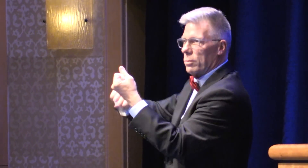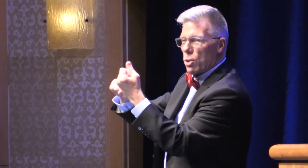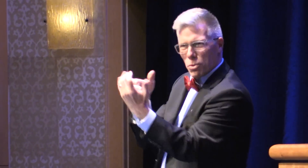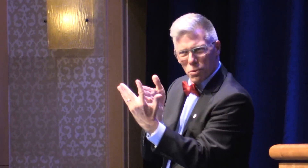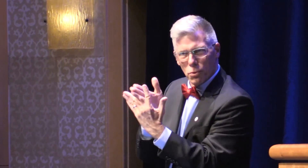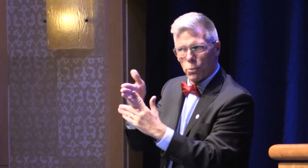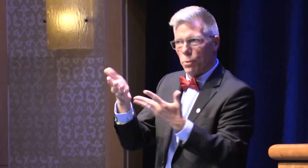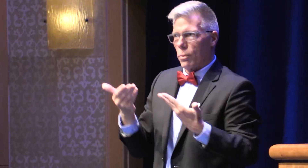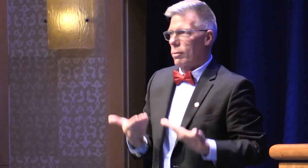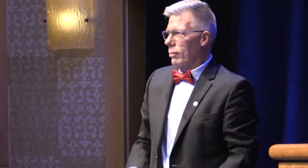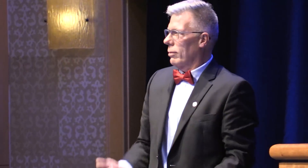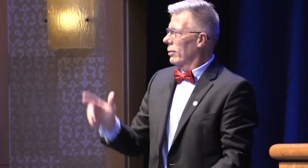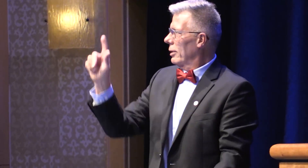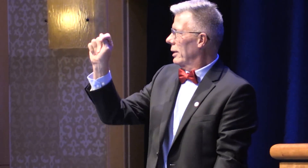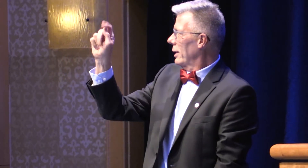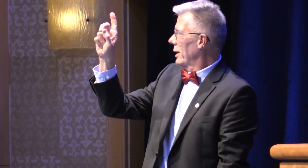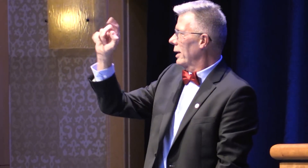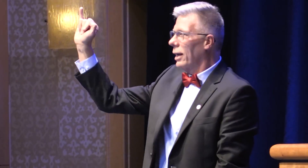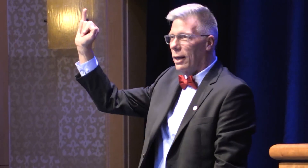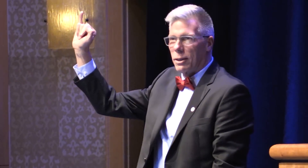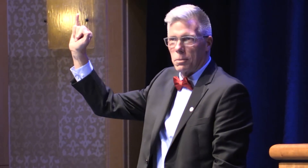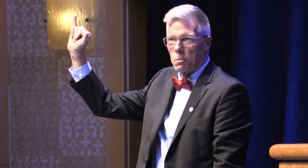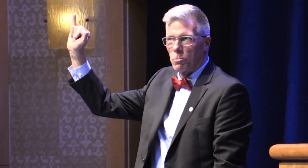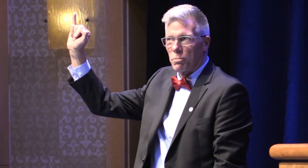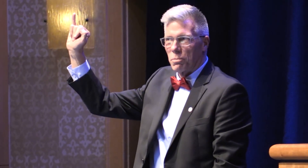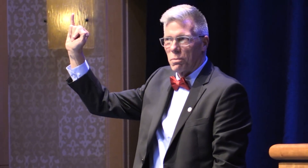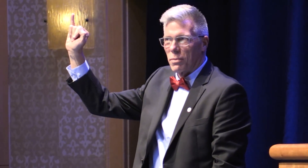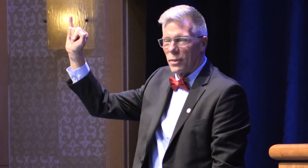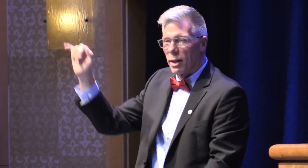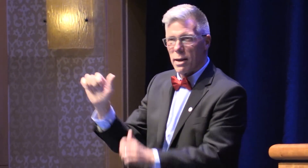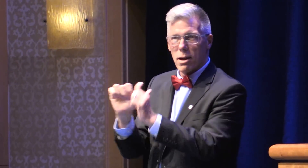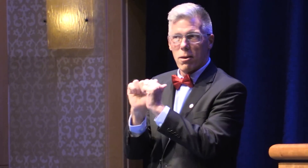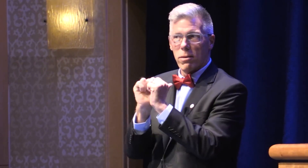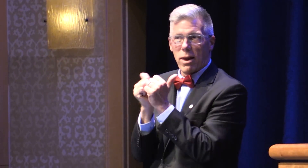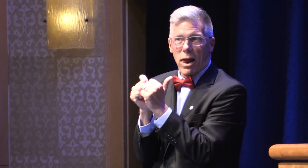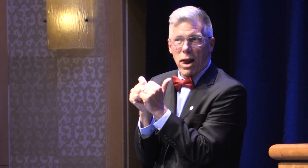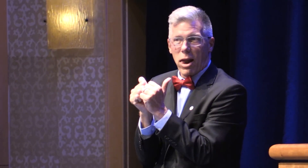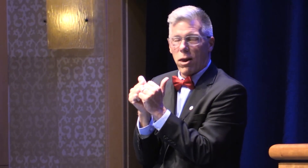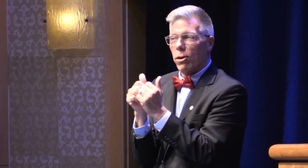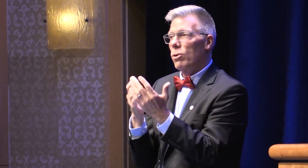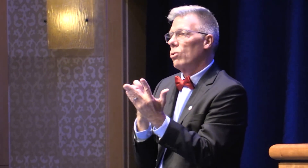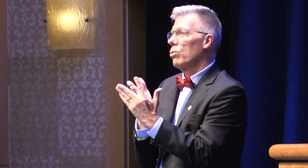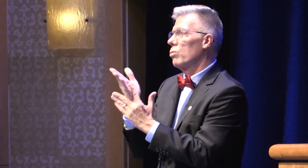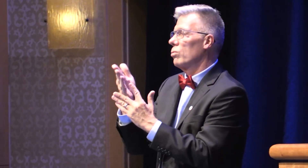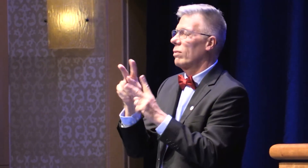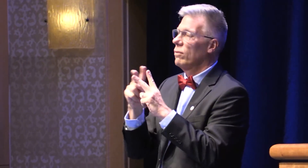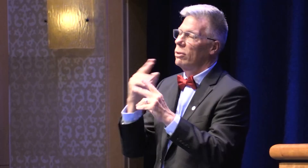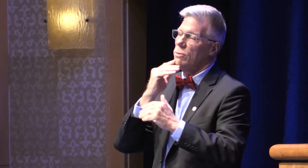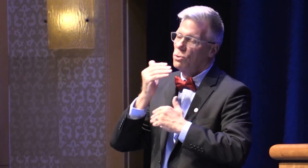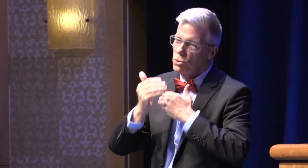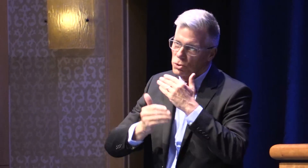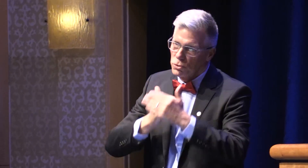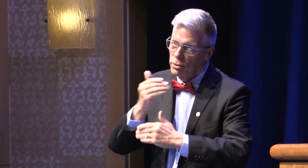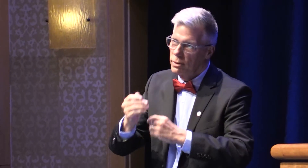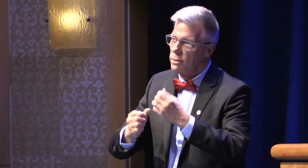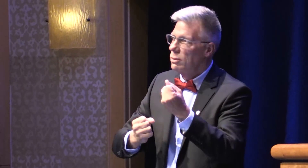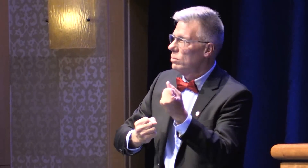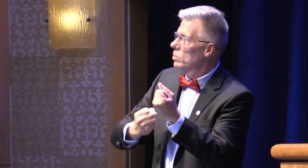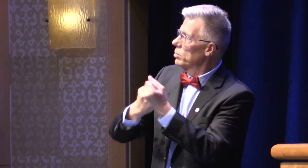competition for these students to win scholarships given by TDI. They can win